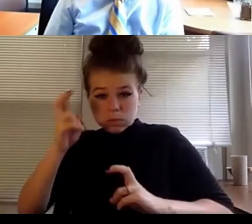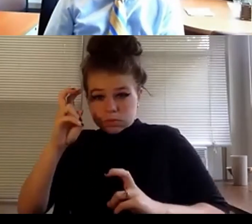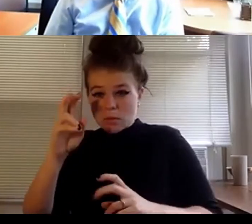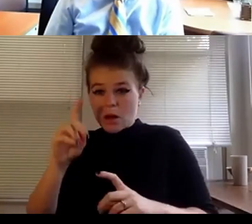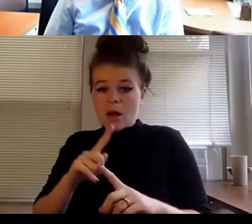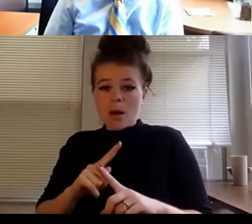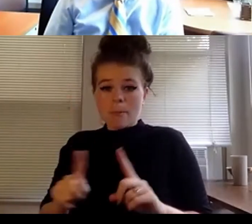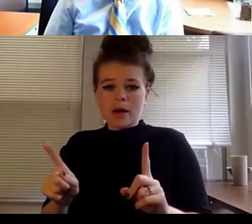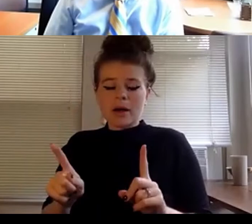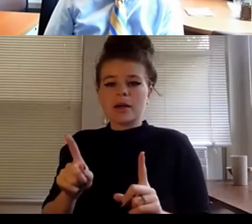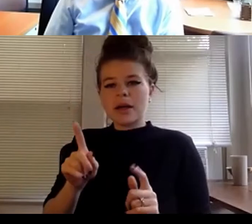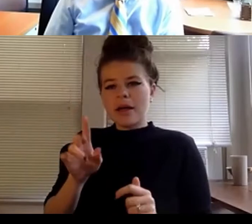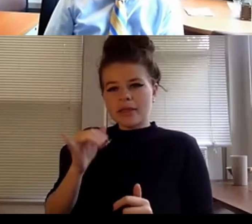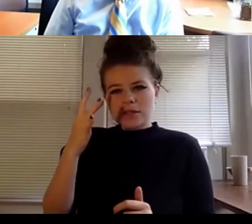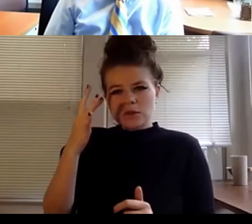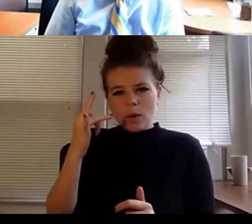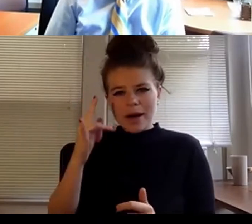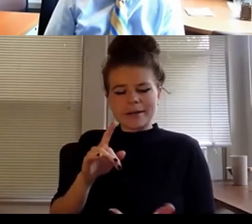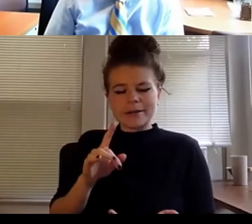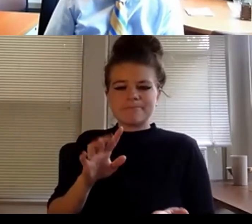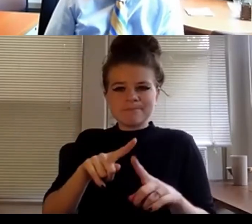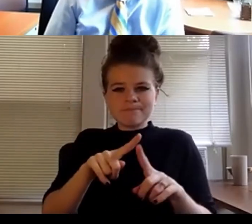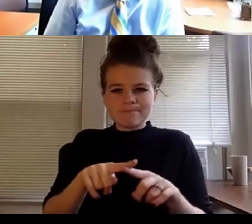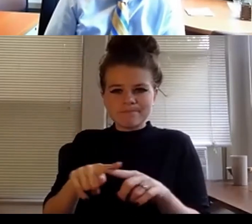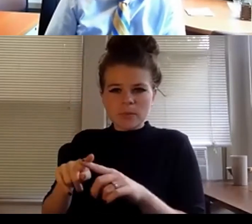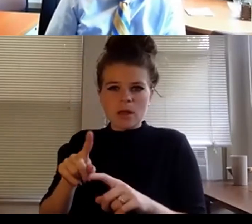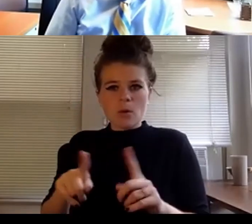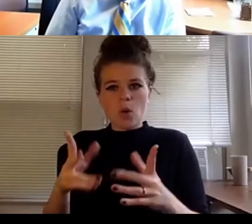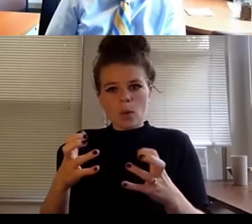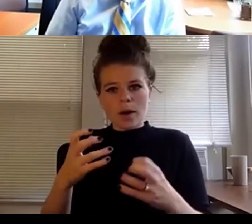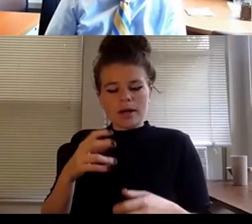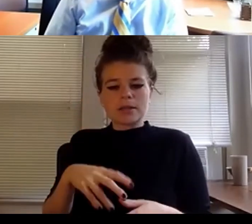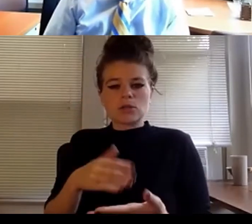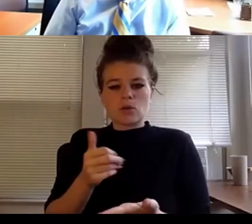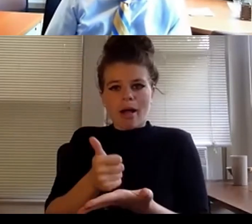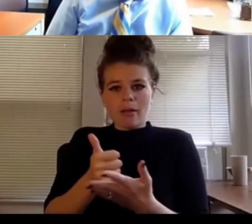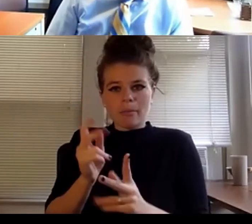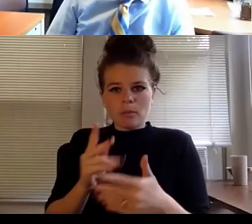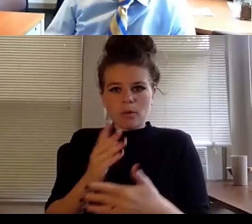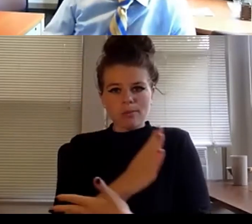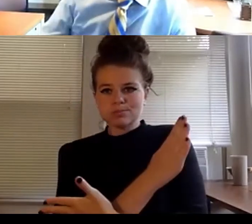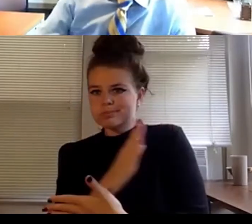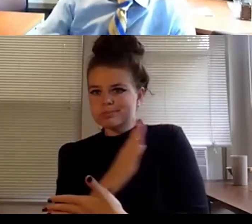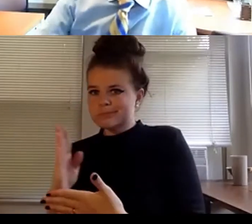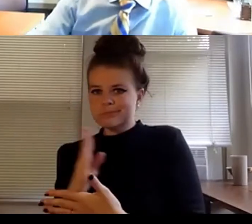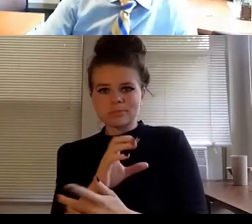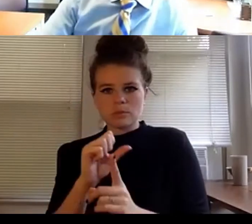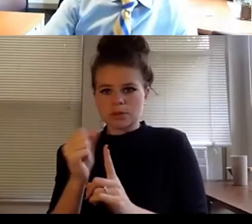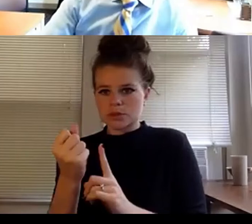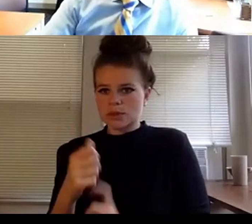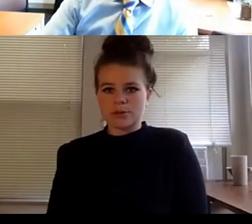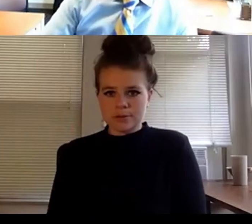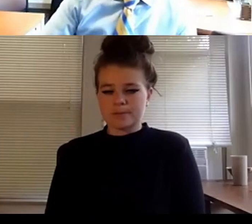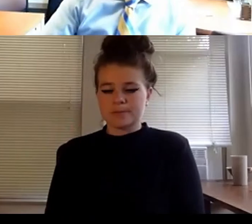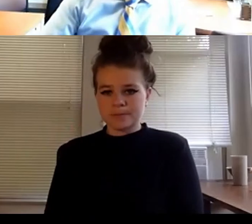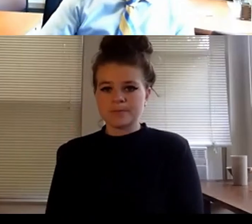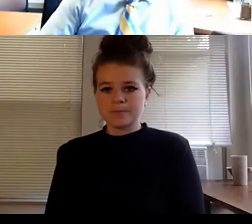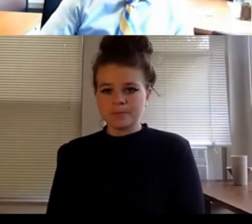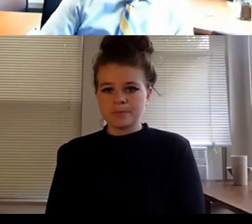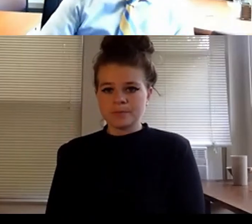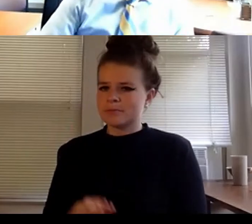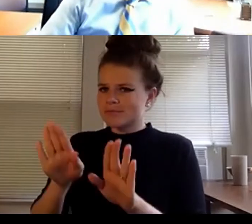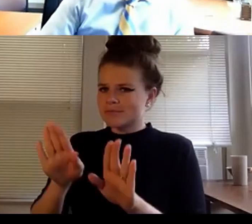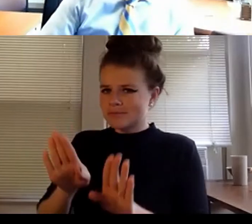new medical advances to see if we can help people in different circumstances. Mm-hmm. That's